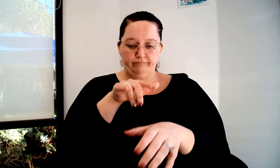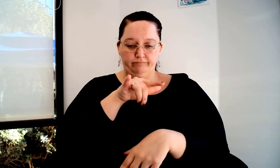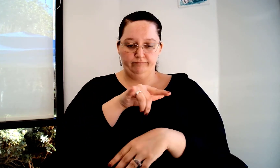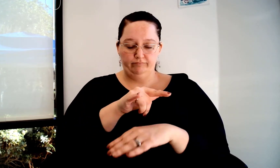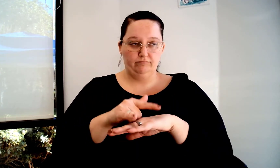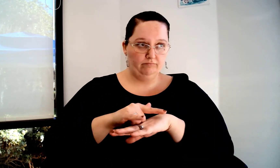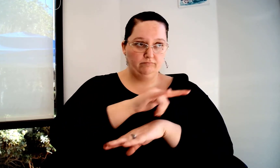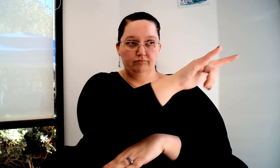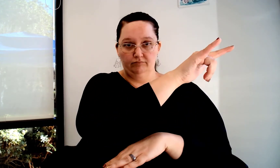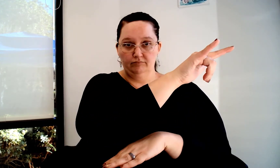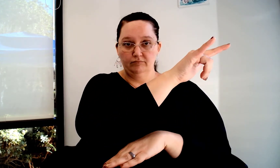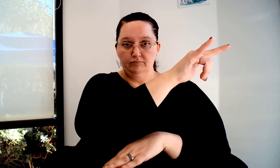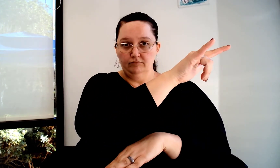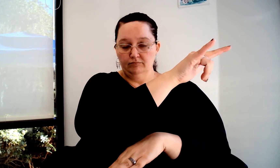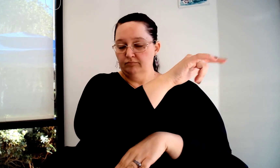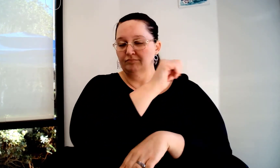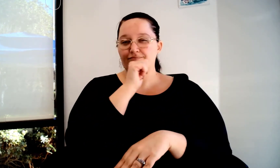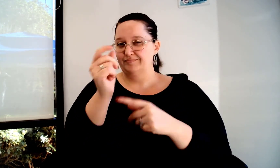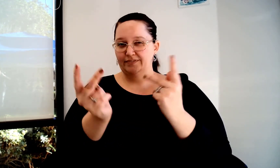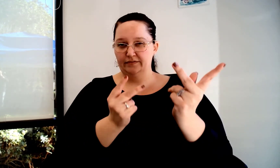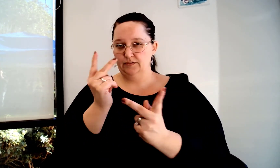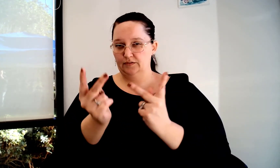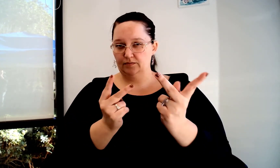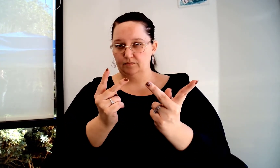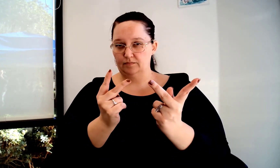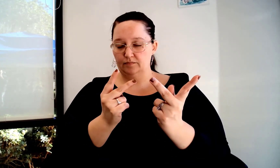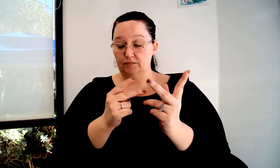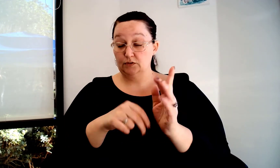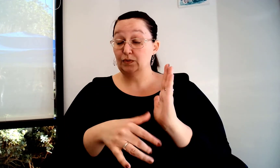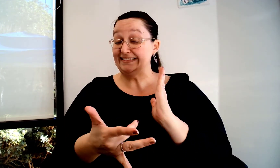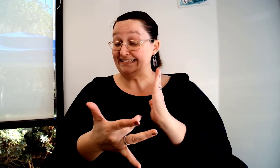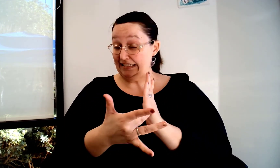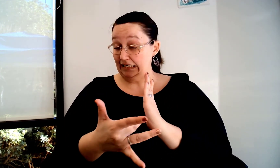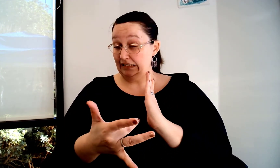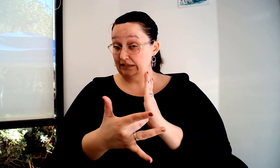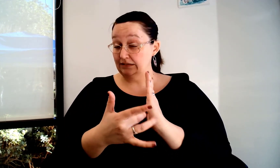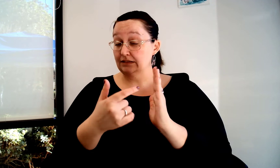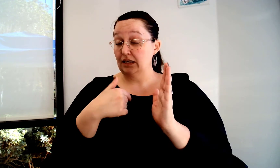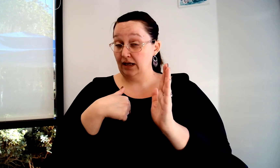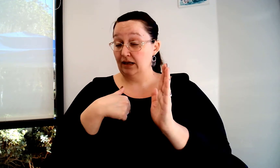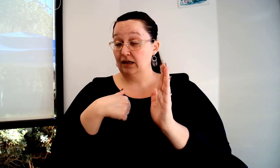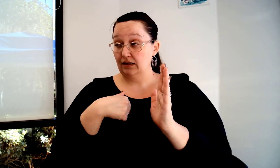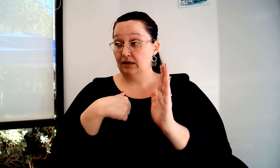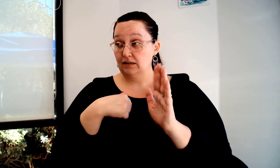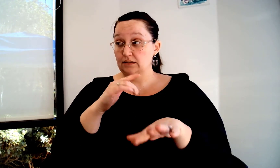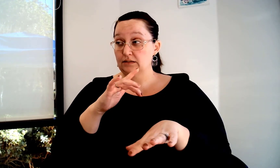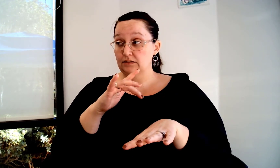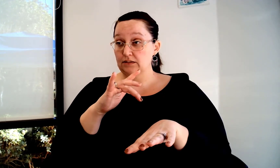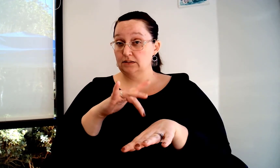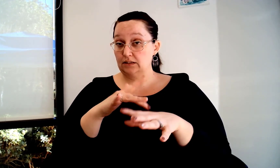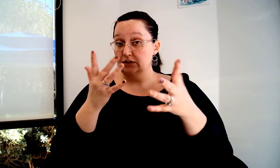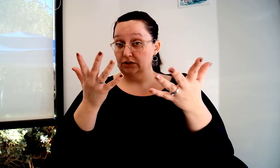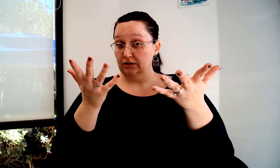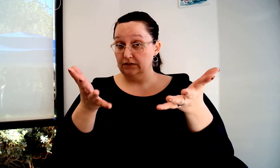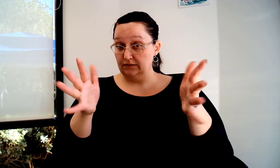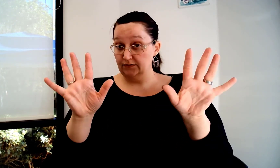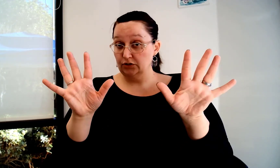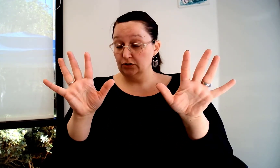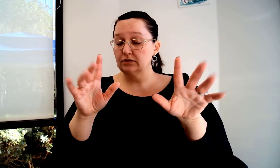I landed, walked to another plane, got on, and took off. I wouldn't say that I've visited Chicago. Technically, I